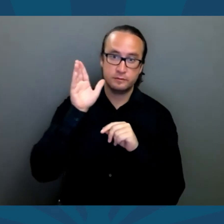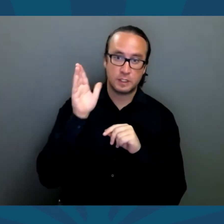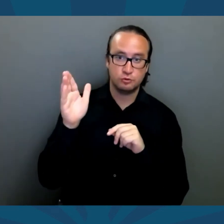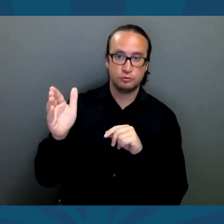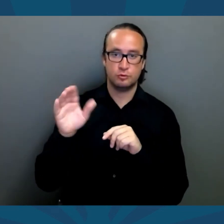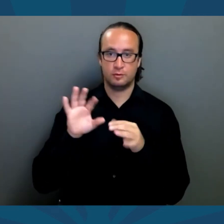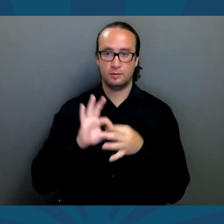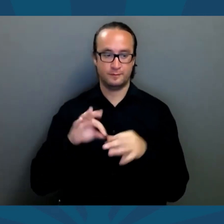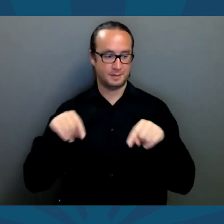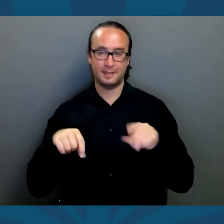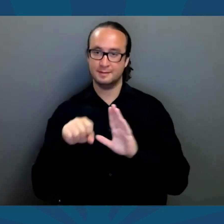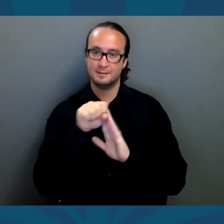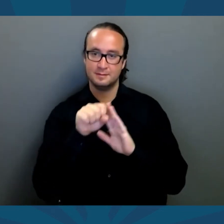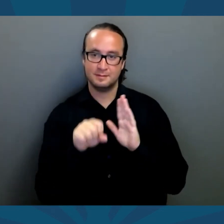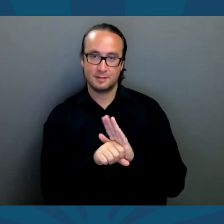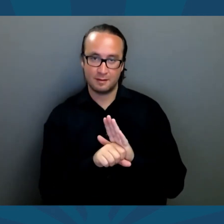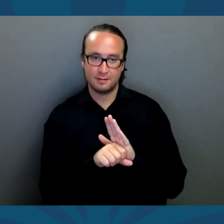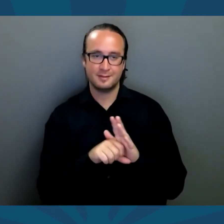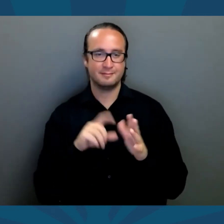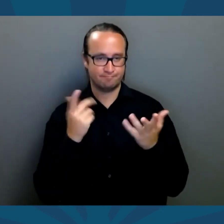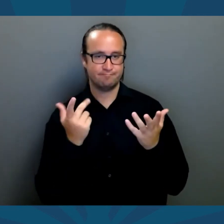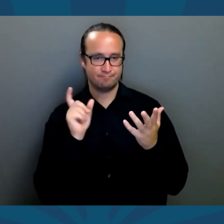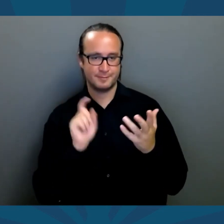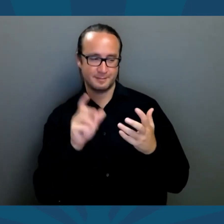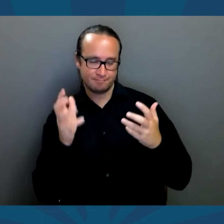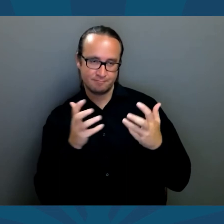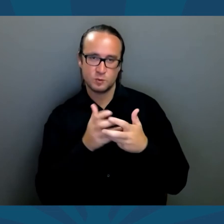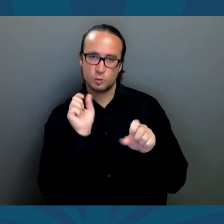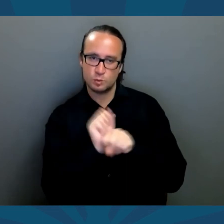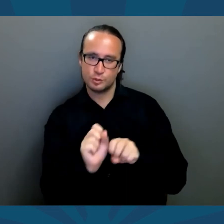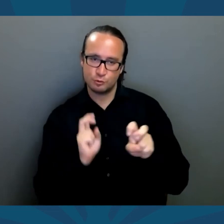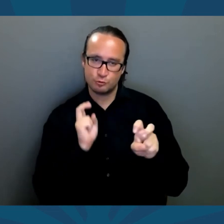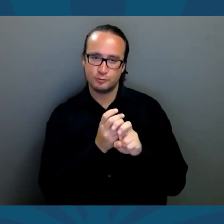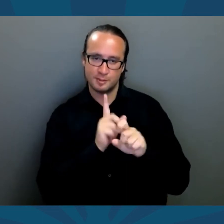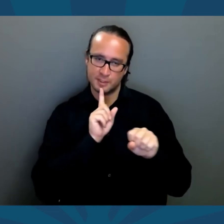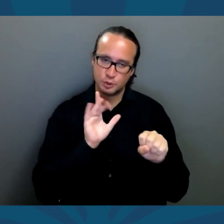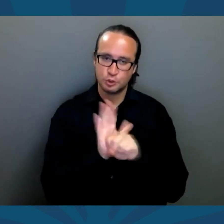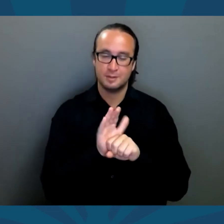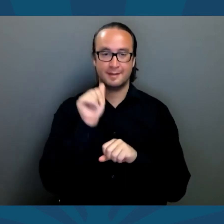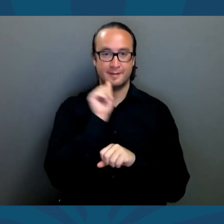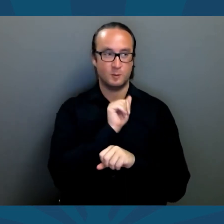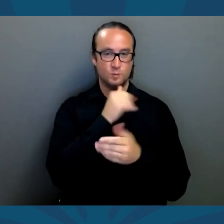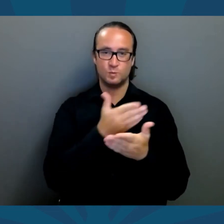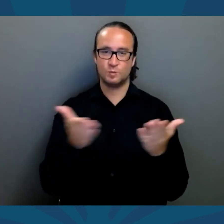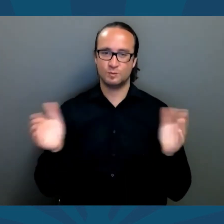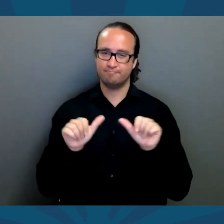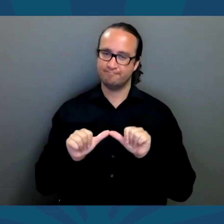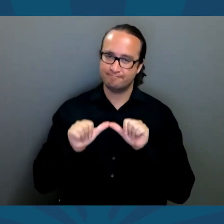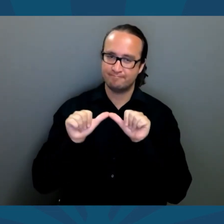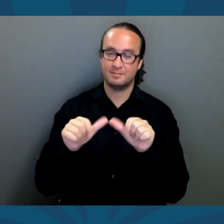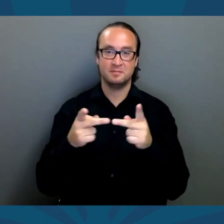She believes in the successful future of her state and is working hard to ensure Arizona remains a